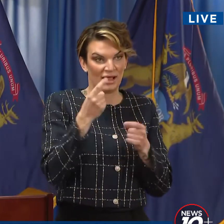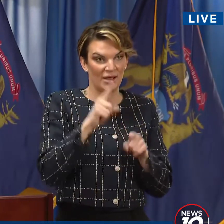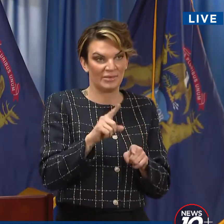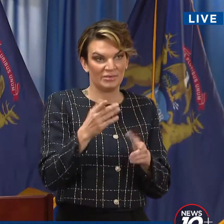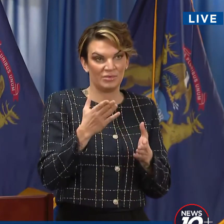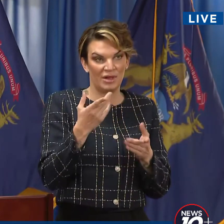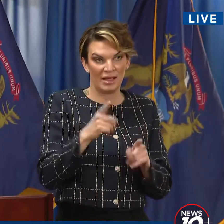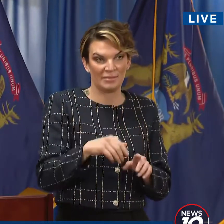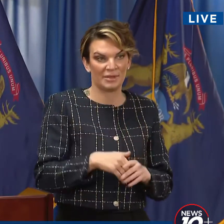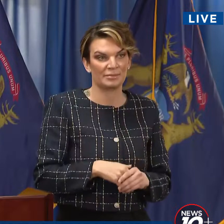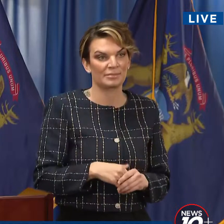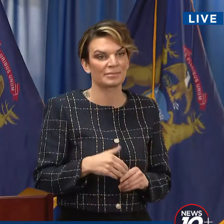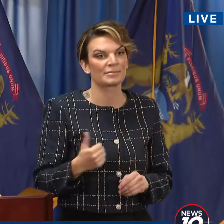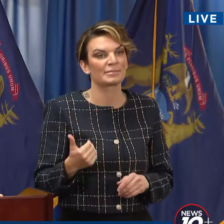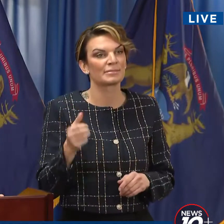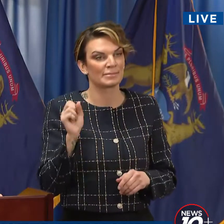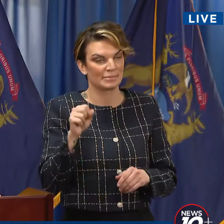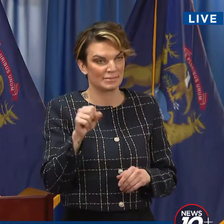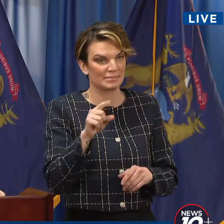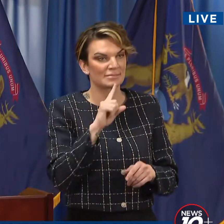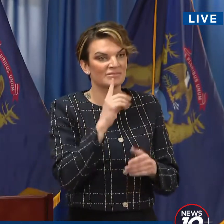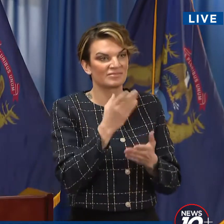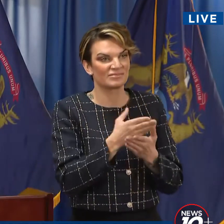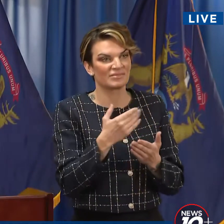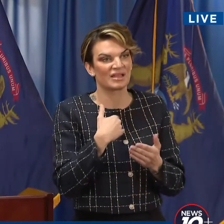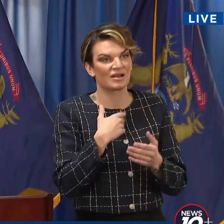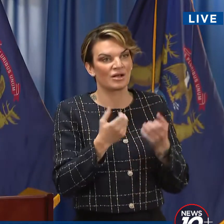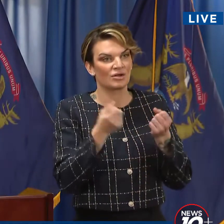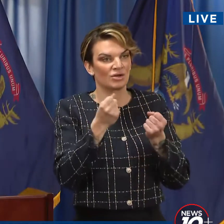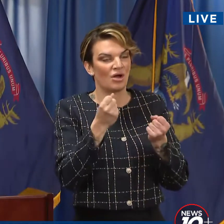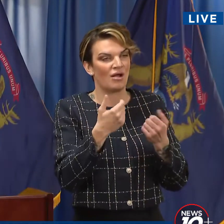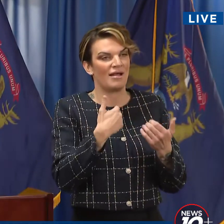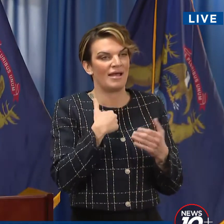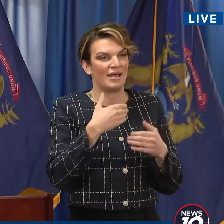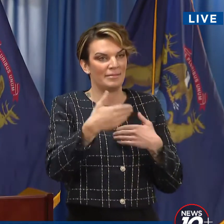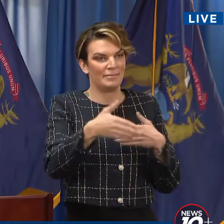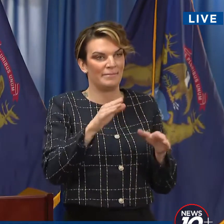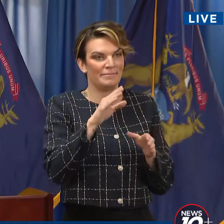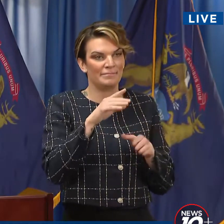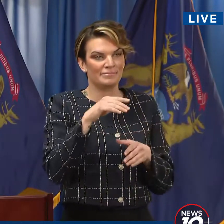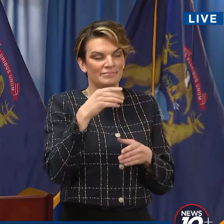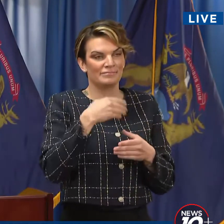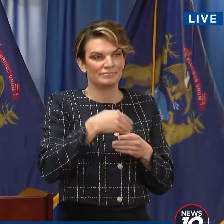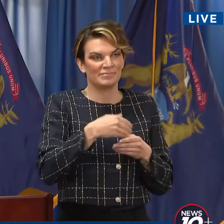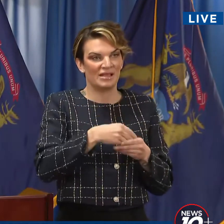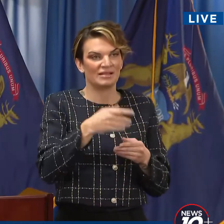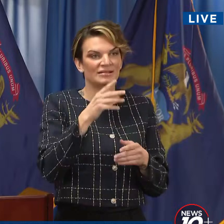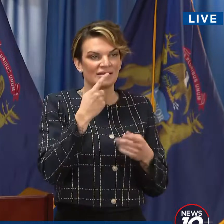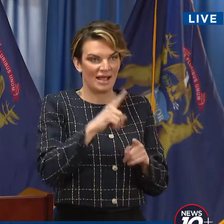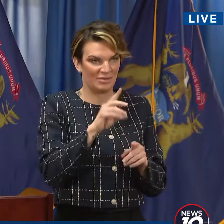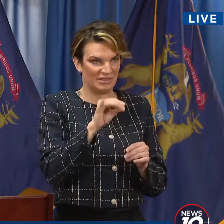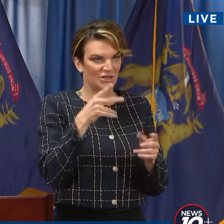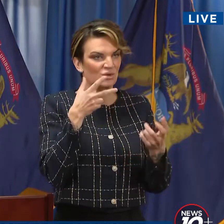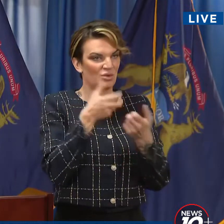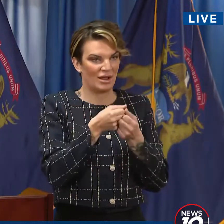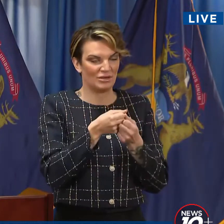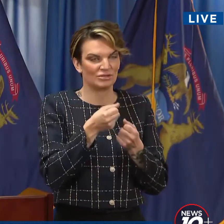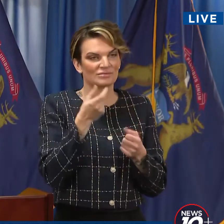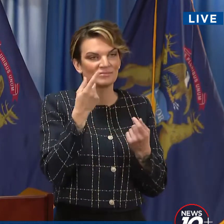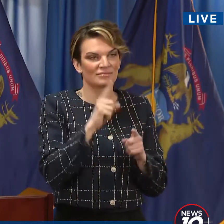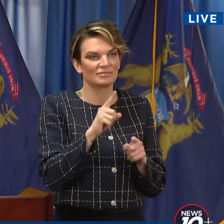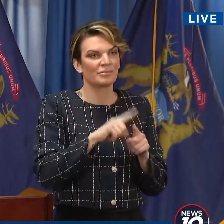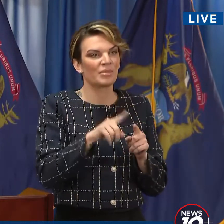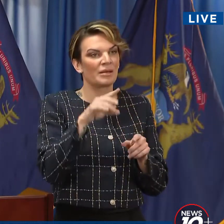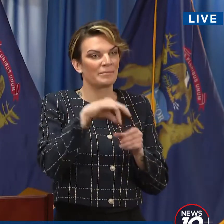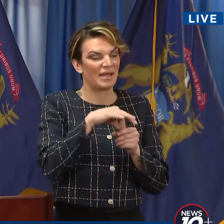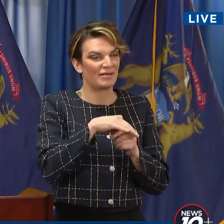what happened there? Yeah, there is validity to that. There was a vehicle transporting ballots that was involved in a crash in Detroit. All the ballots are